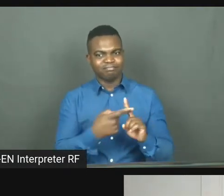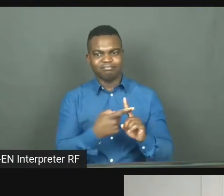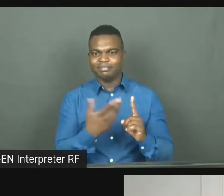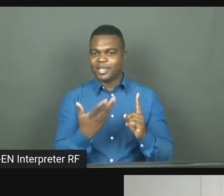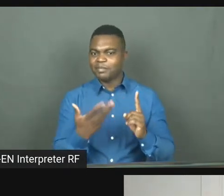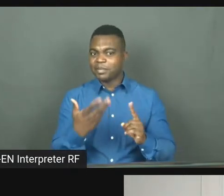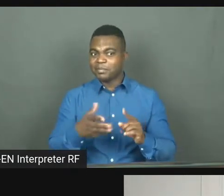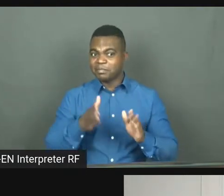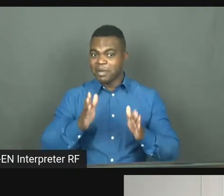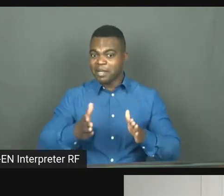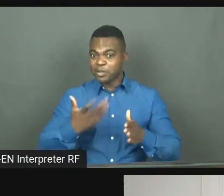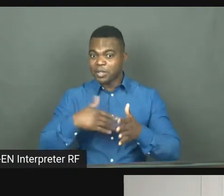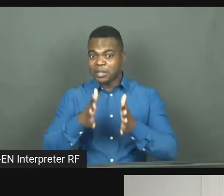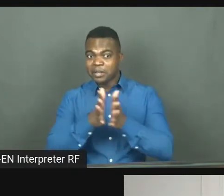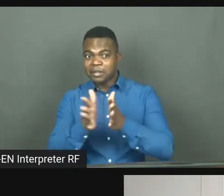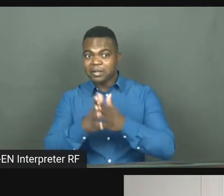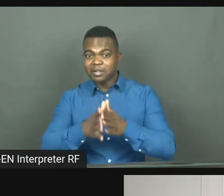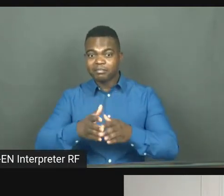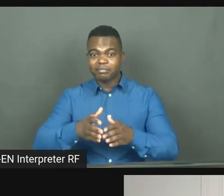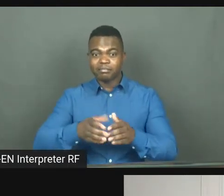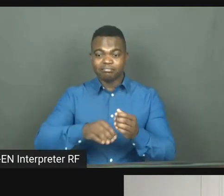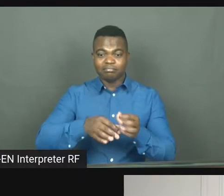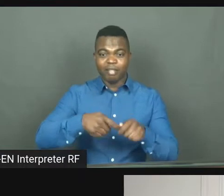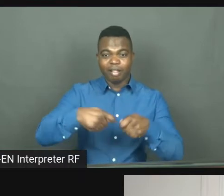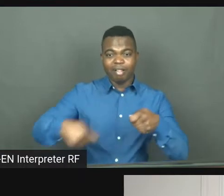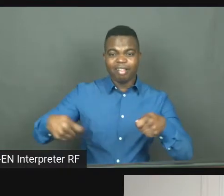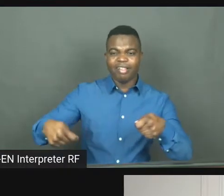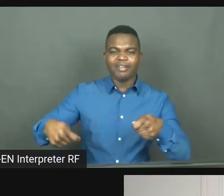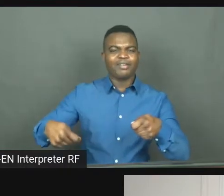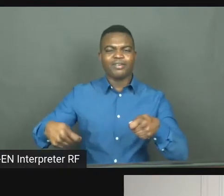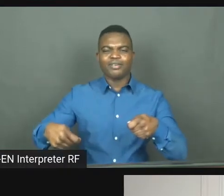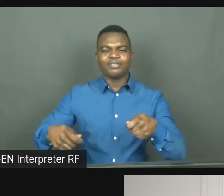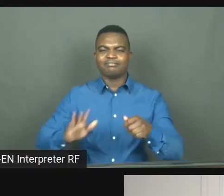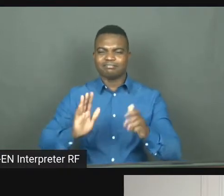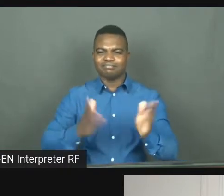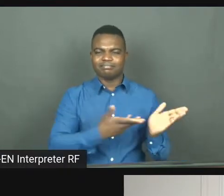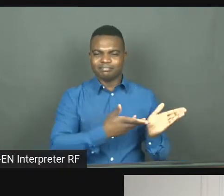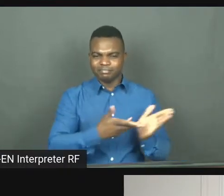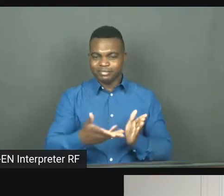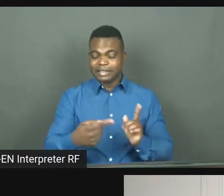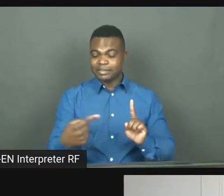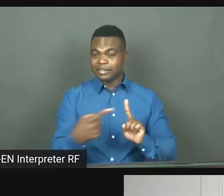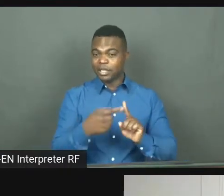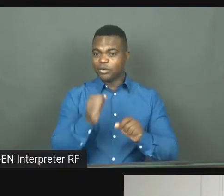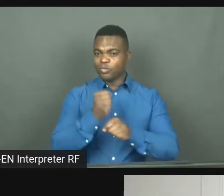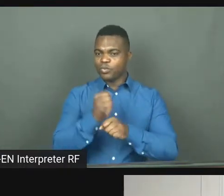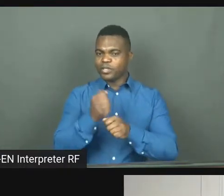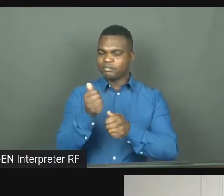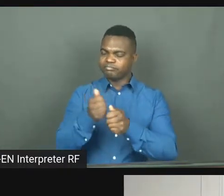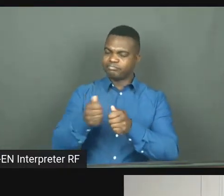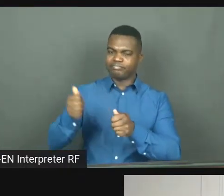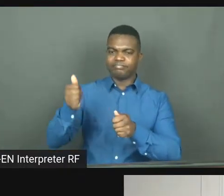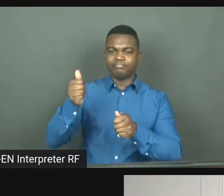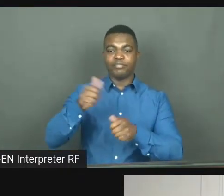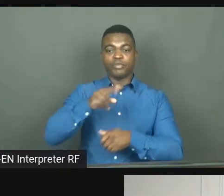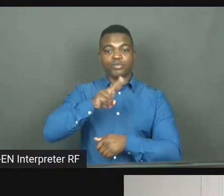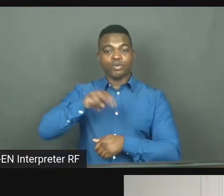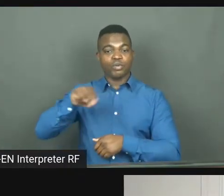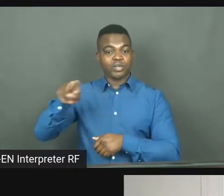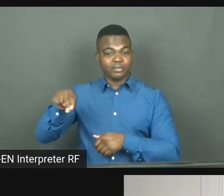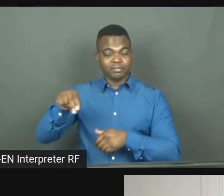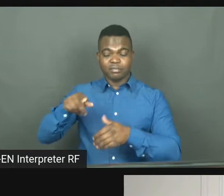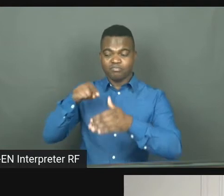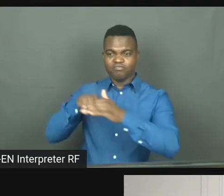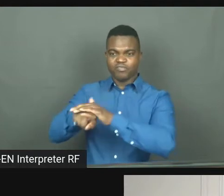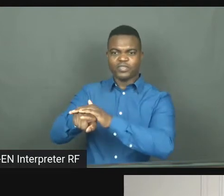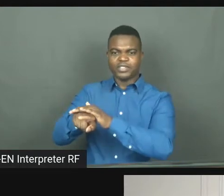delighted to have Jan with us to share his views with us on the ambitions for the grand bargain, how we can join forces to bring about